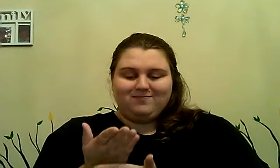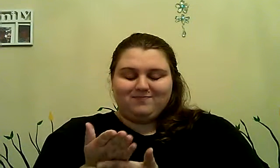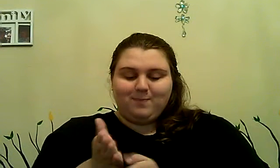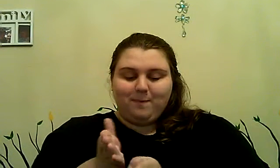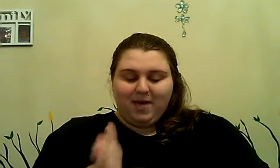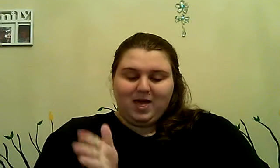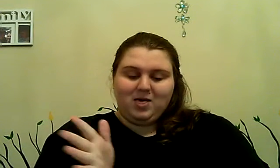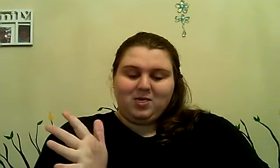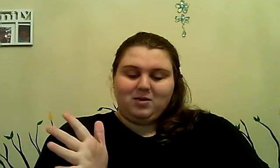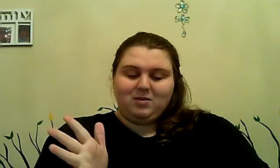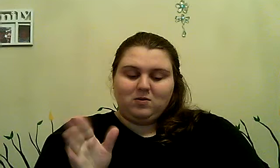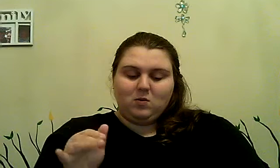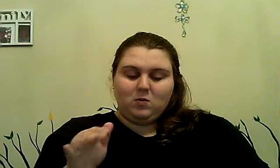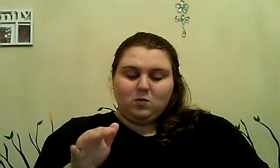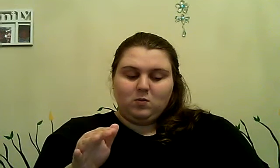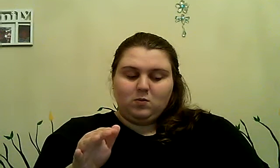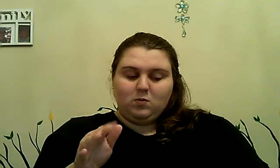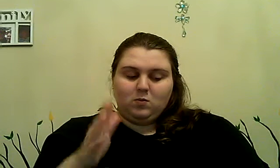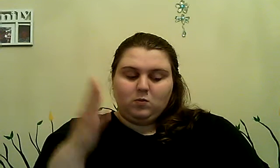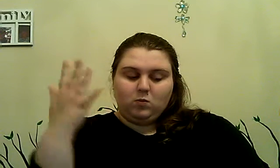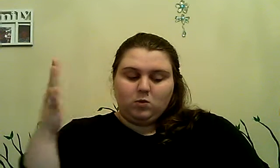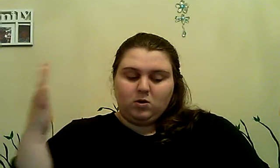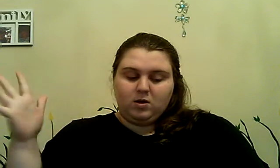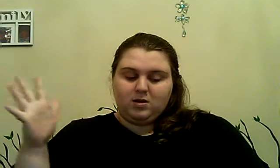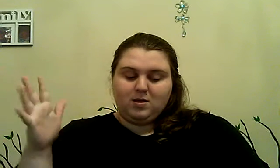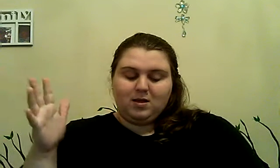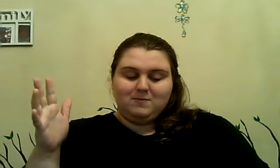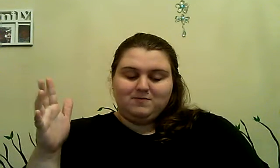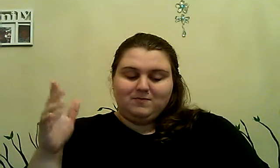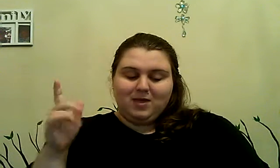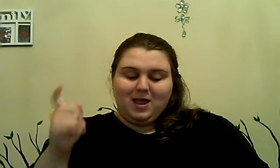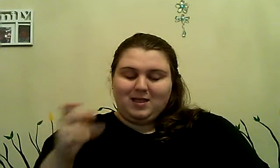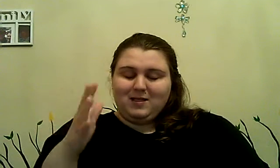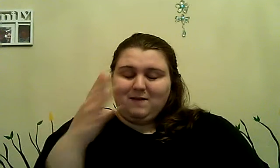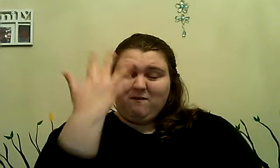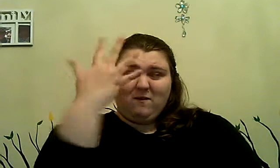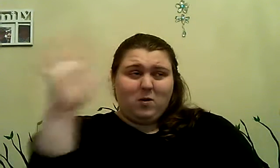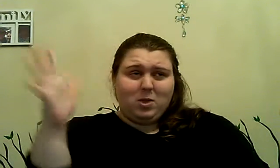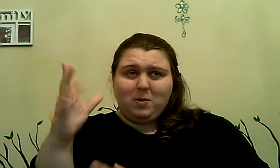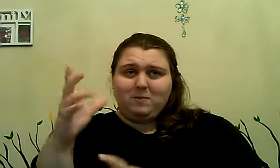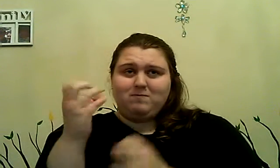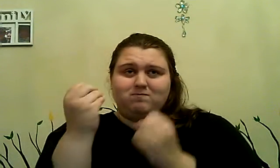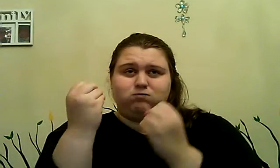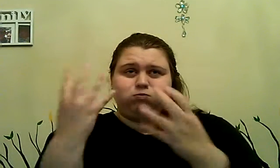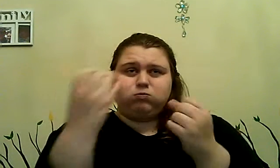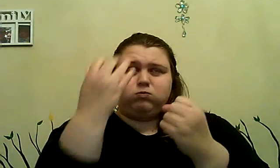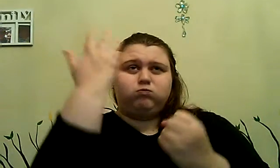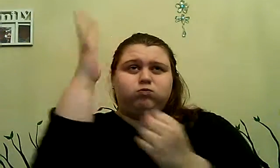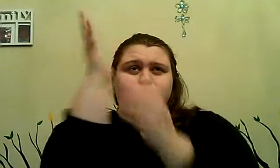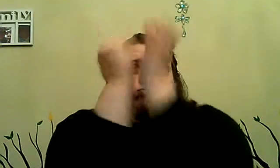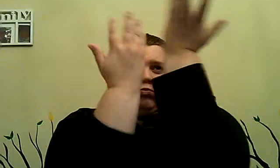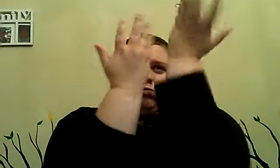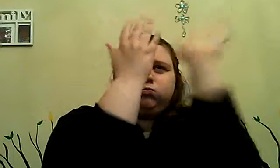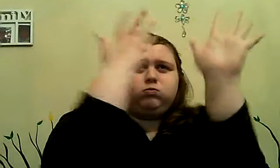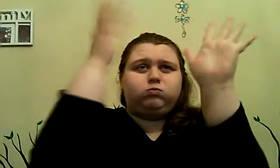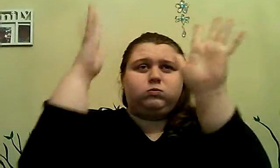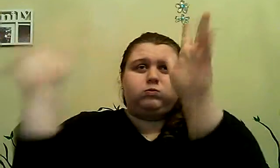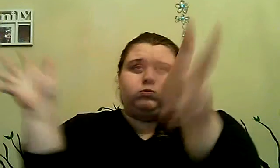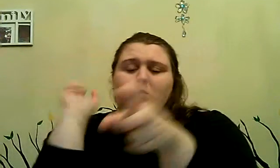tough. As you know, if you've spent some time in the Boundary Waters, it's pretty thick forest. And as we made our